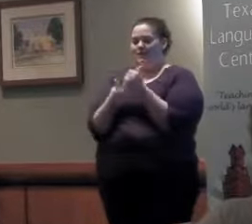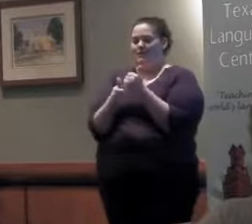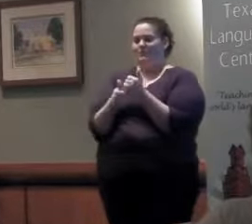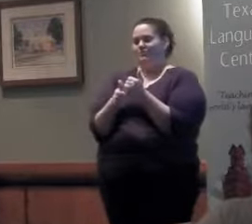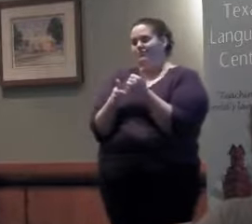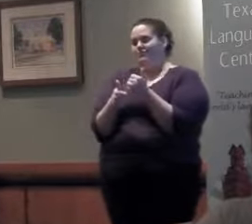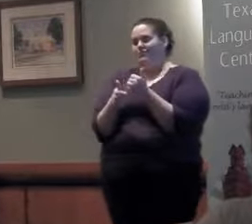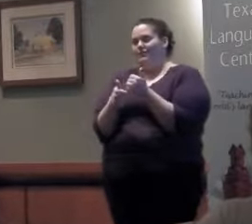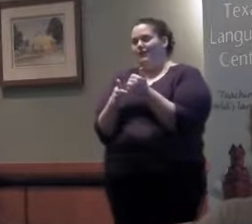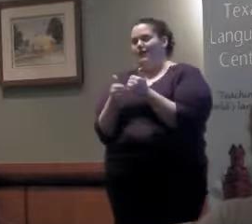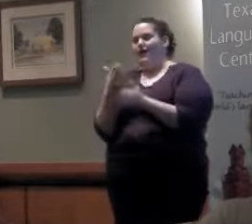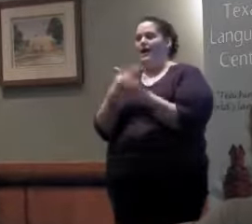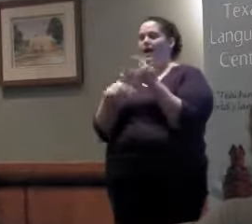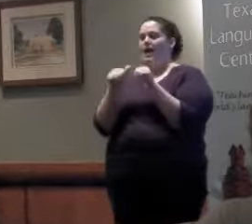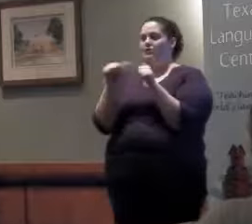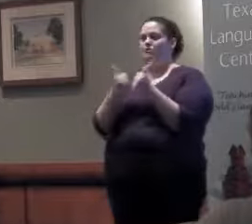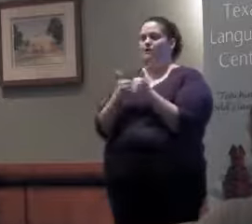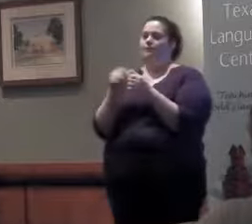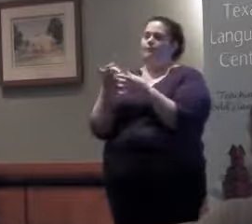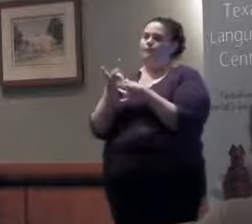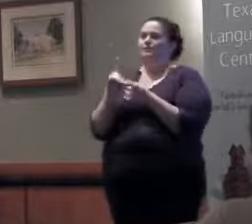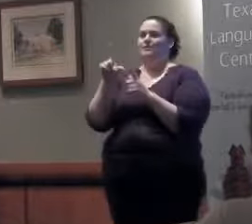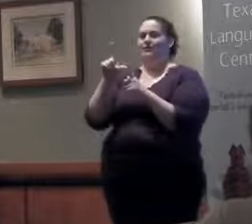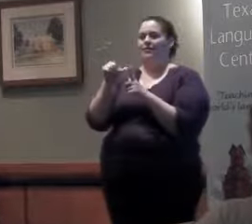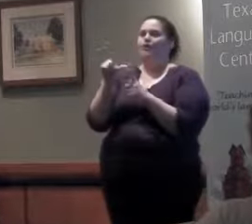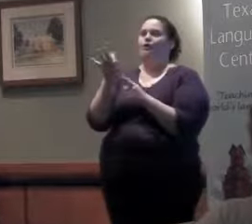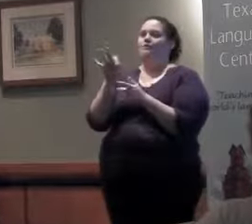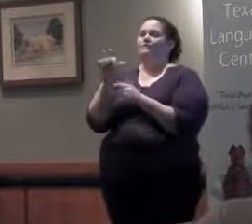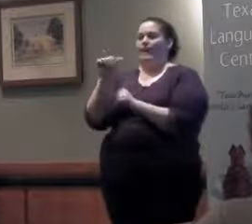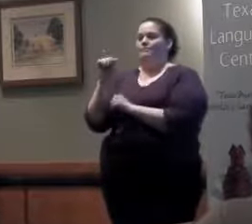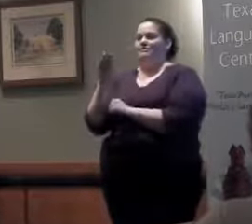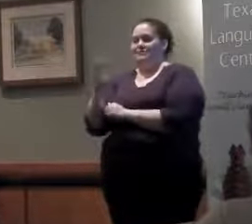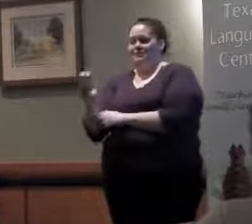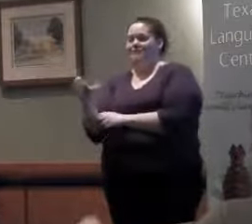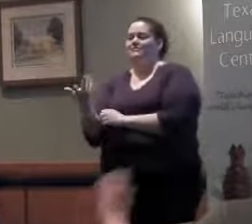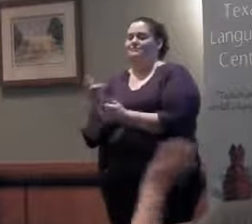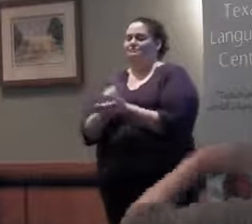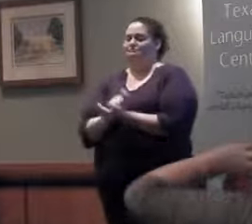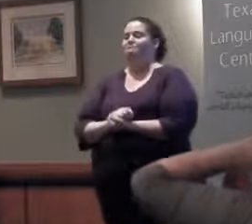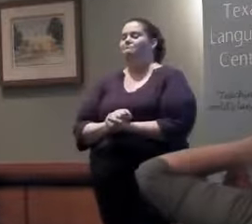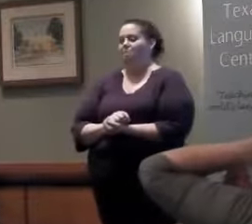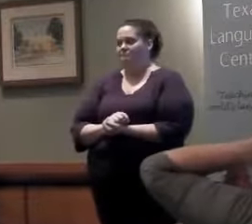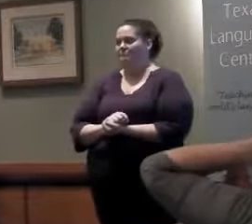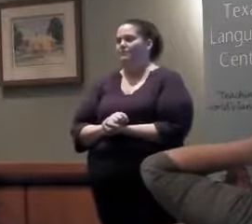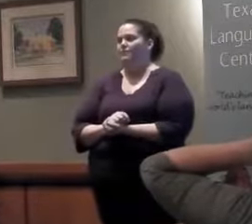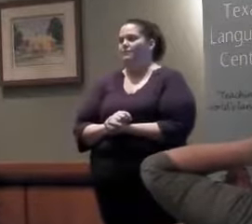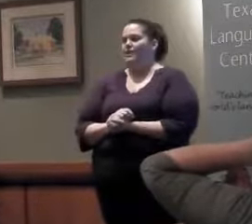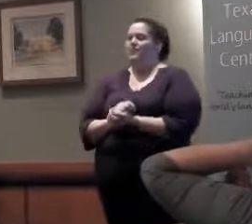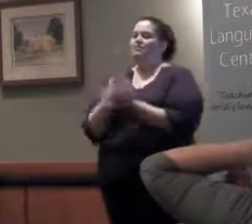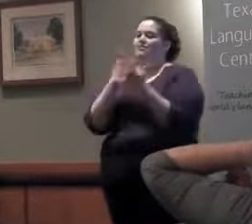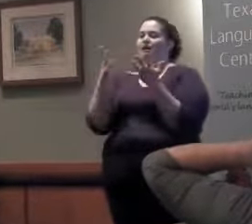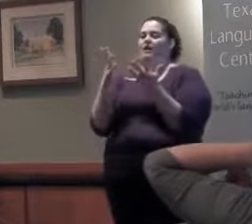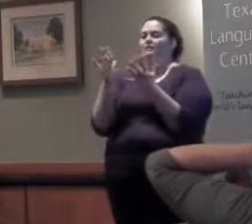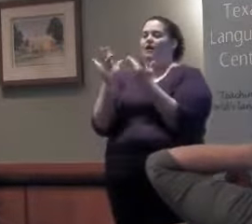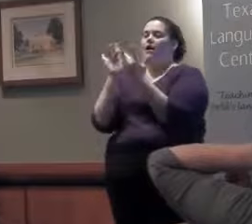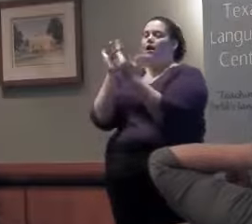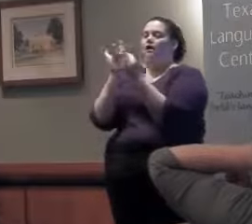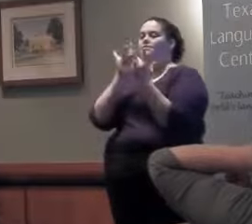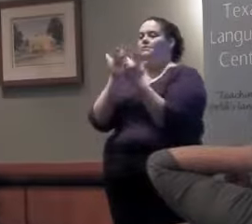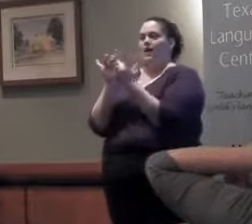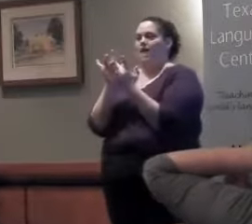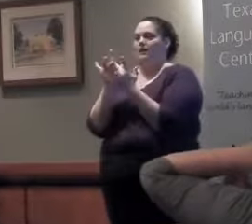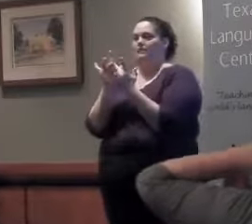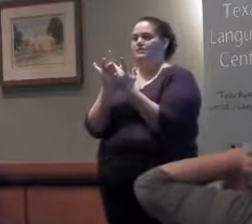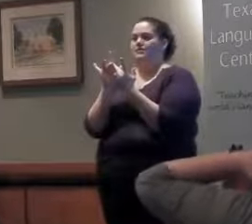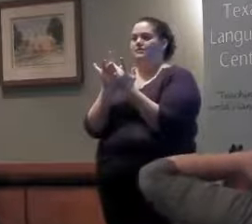handshake that represents a letter of the written alphabet. There's a lot of contact phenomenon in